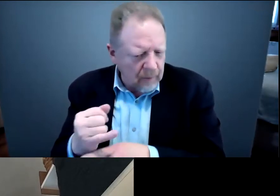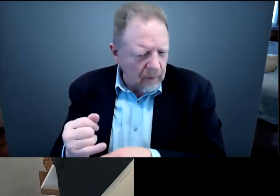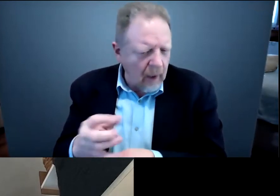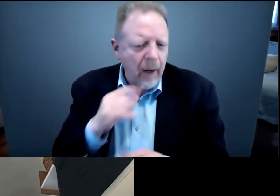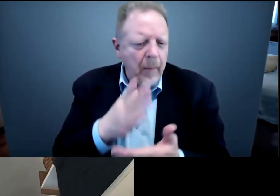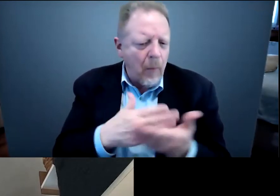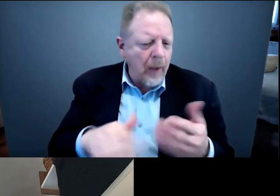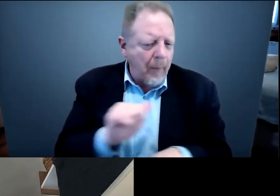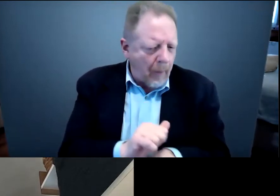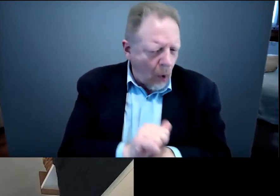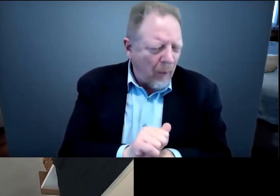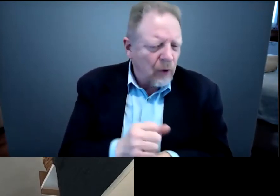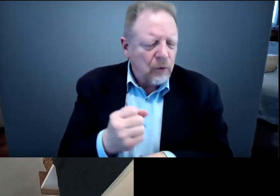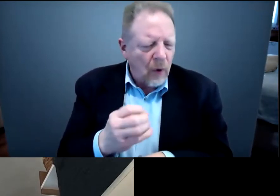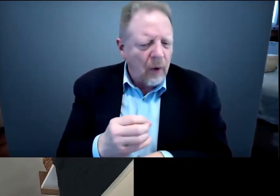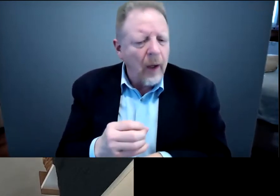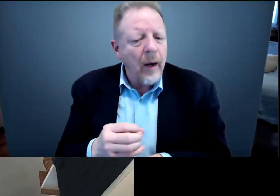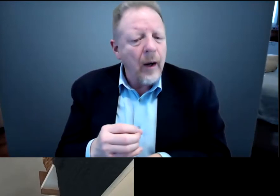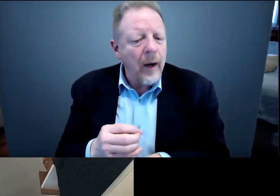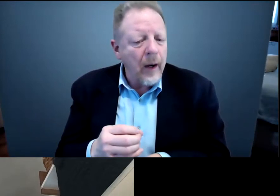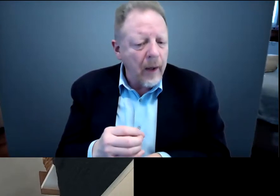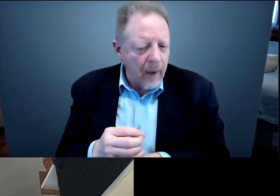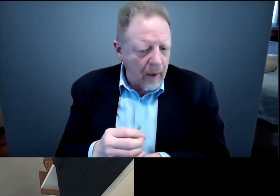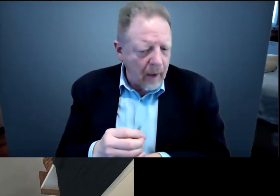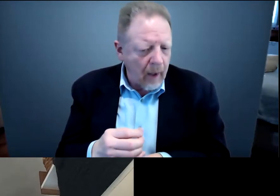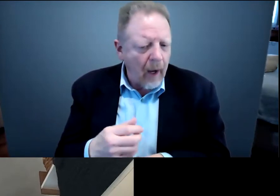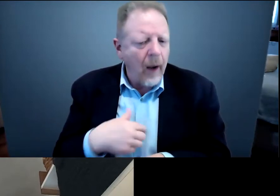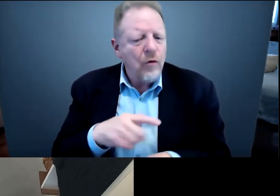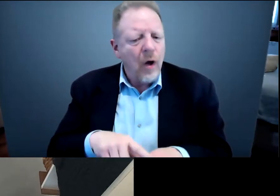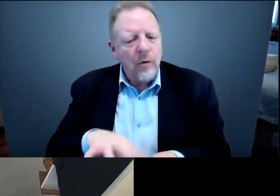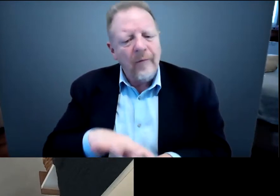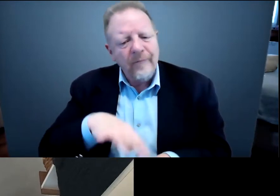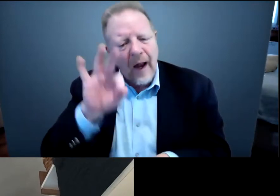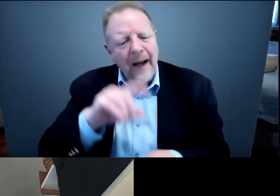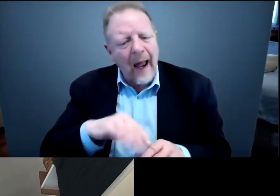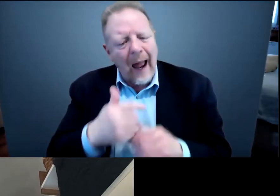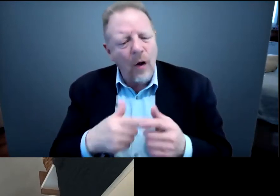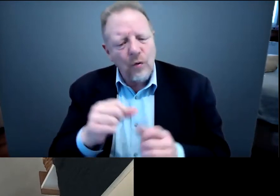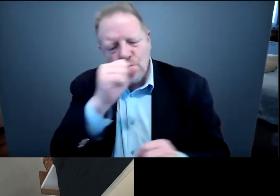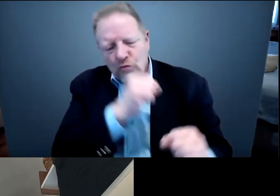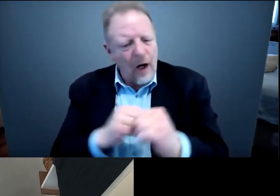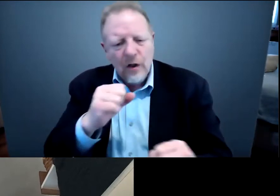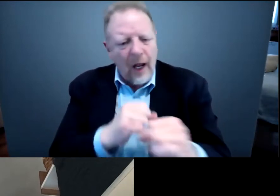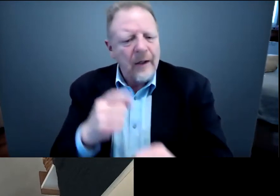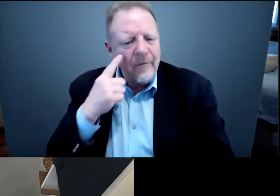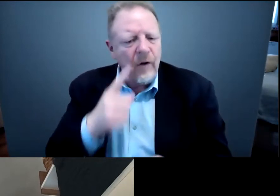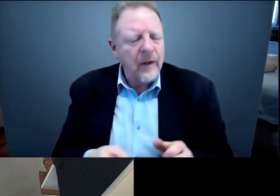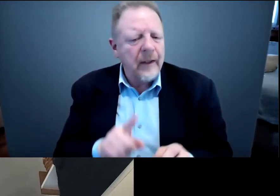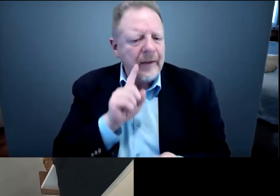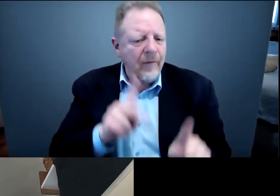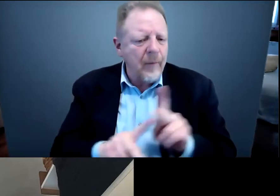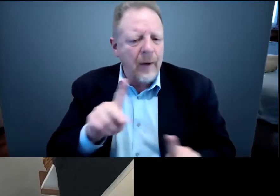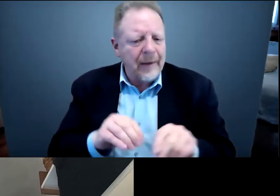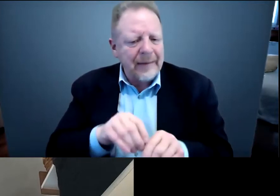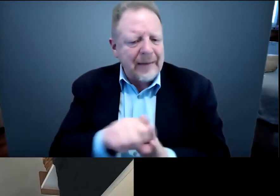part-time employment. So my vision is really to try to find full-time employment as a deaf person in the state of